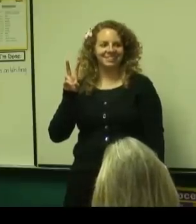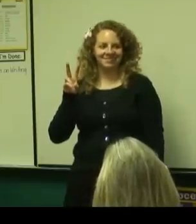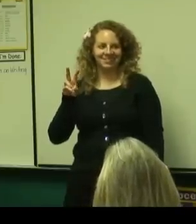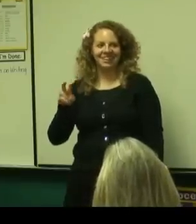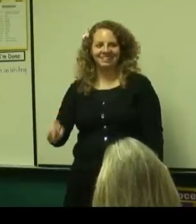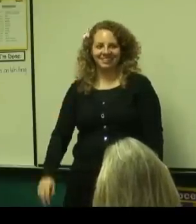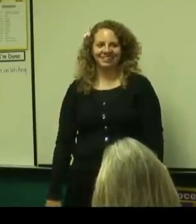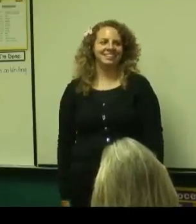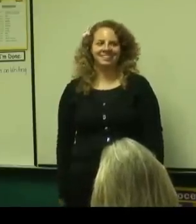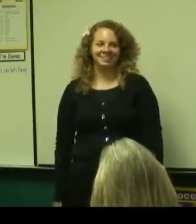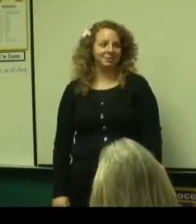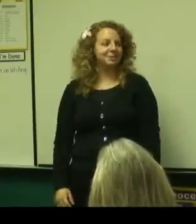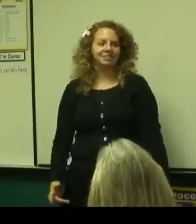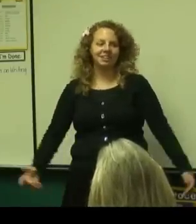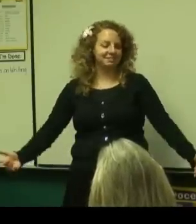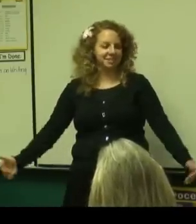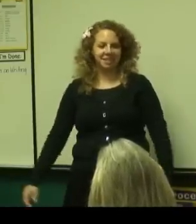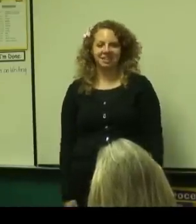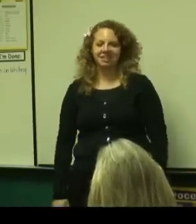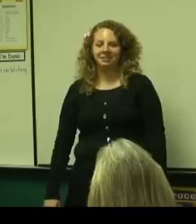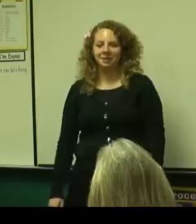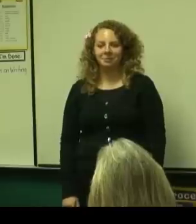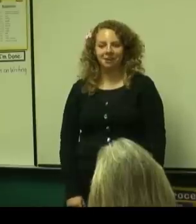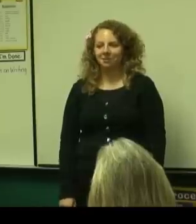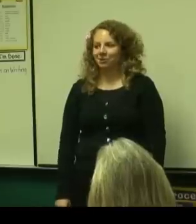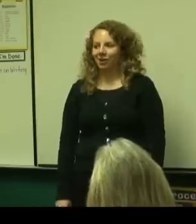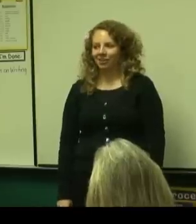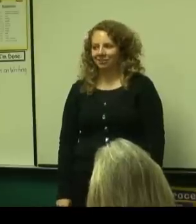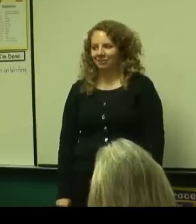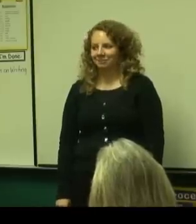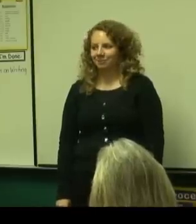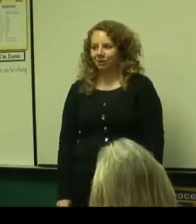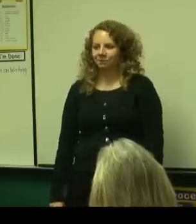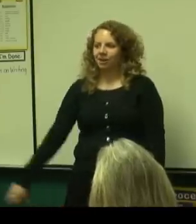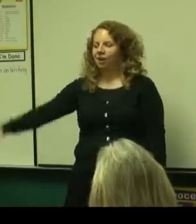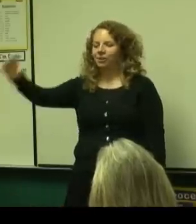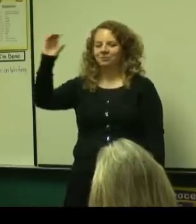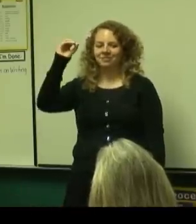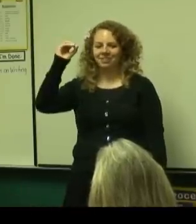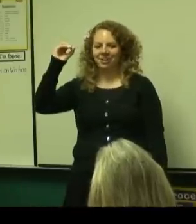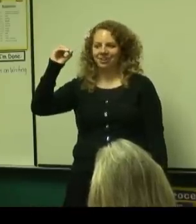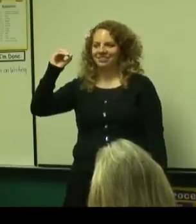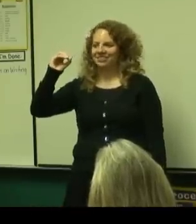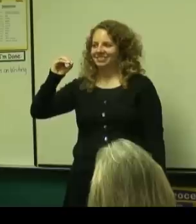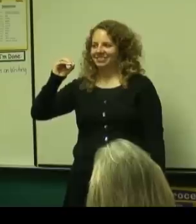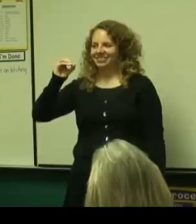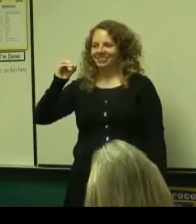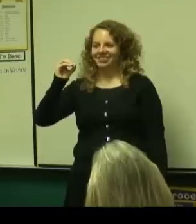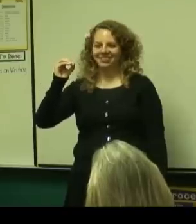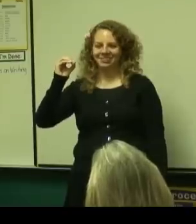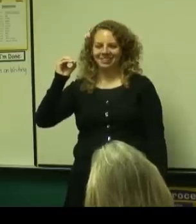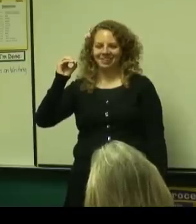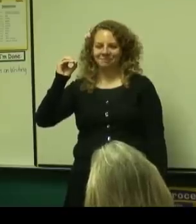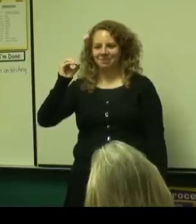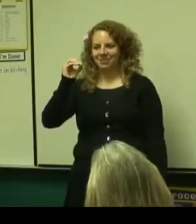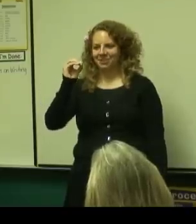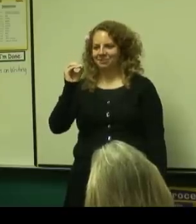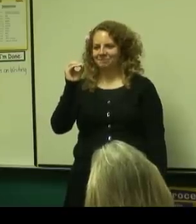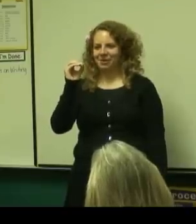Awesome, you guys are good. So you can sign a new number now. You know all of them. So, oh, 0. You didn't know 0, but you could